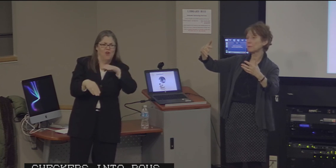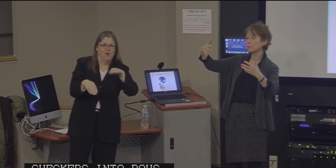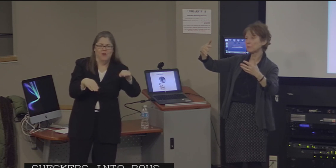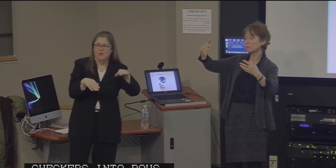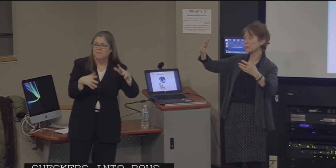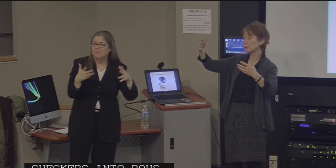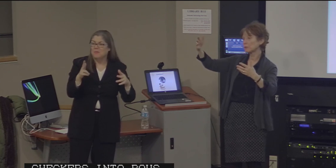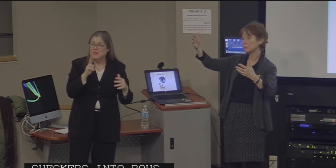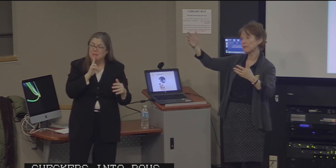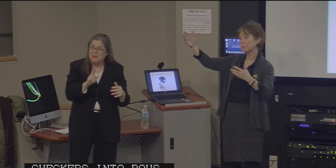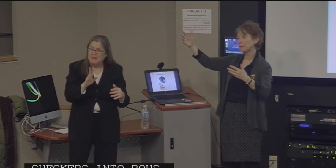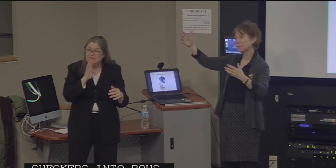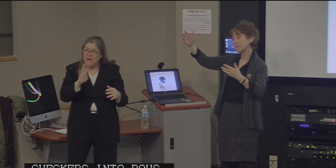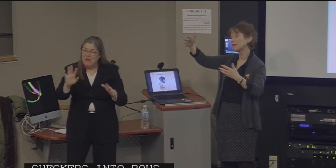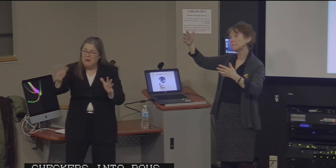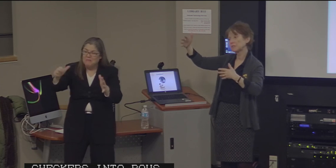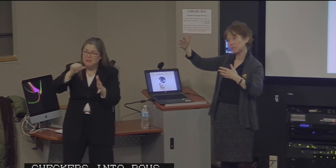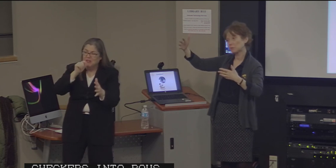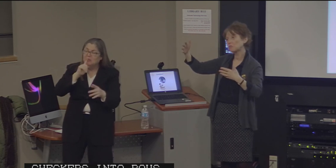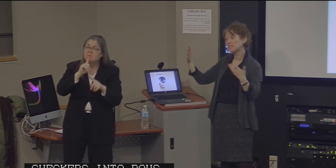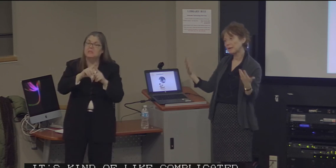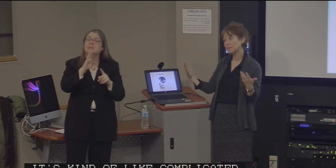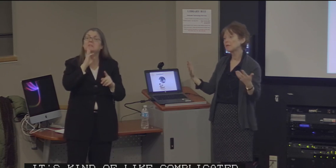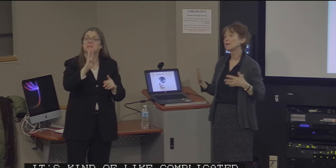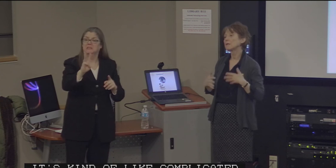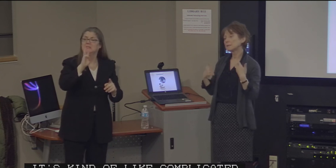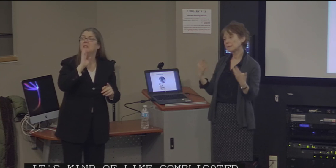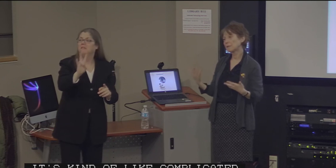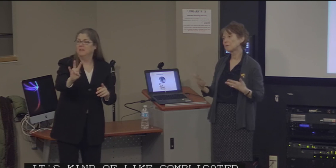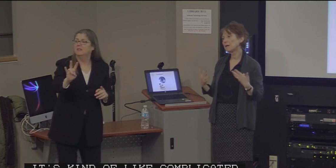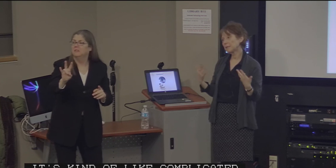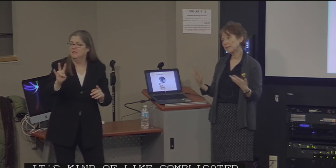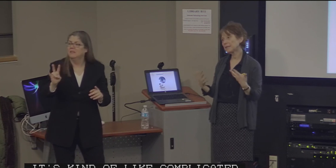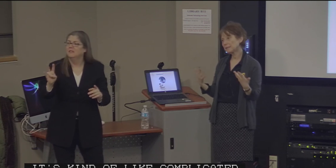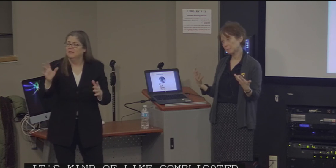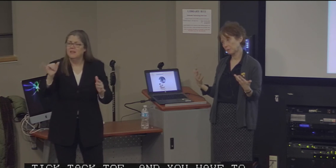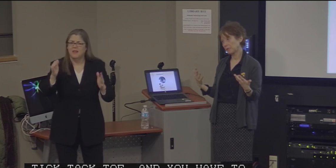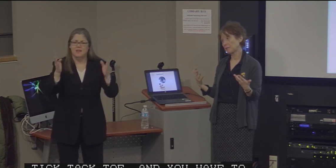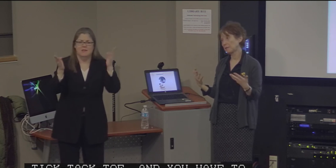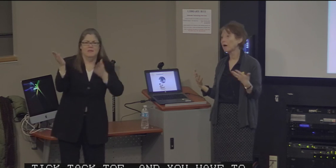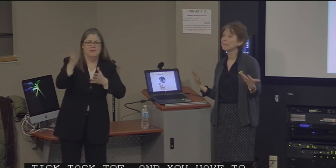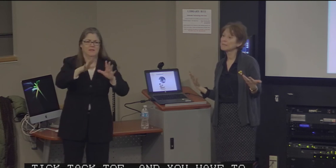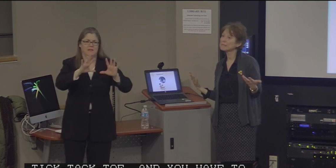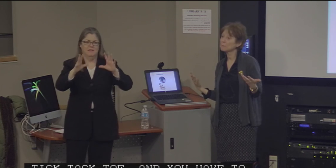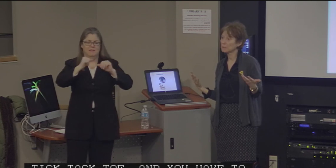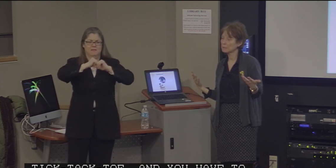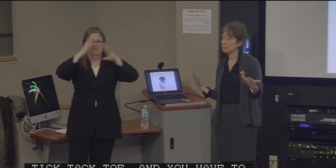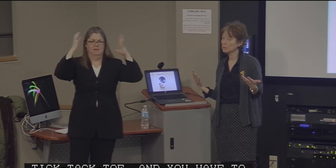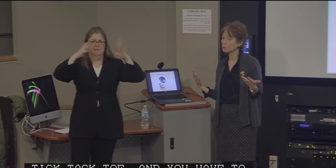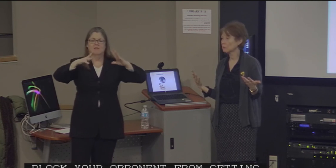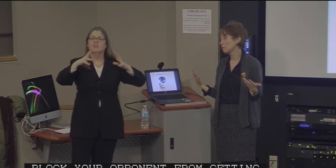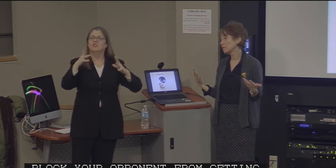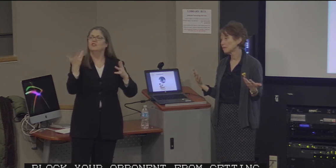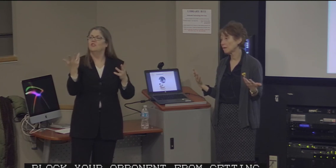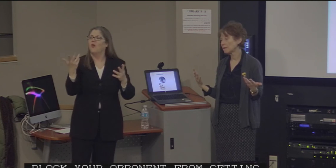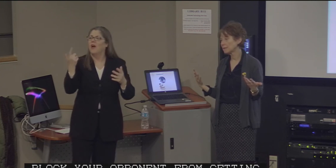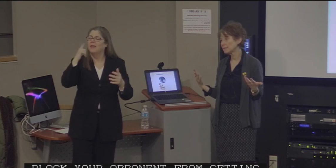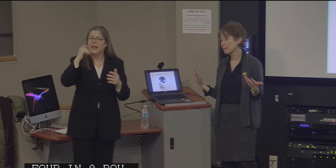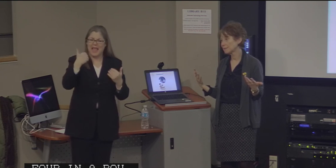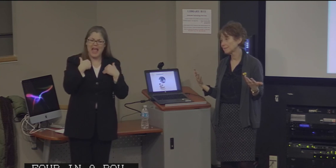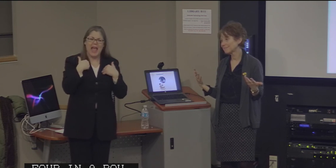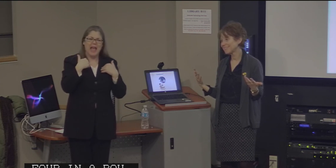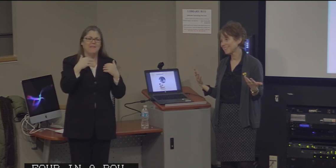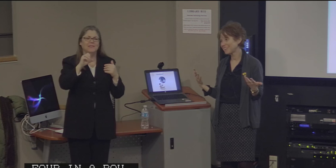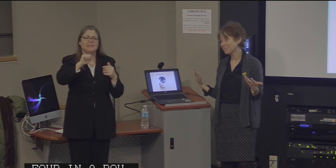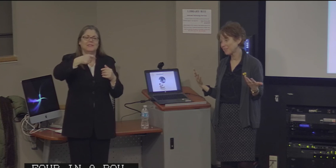don't know if a 3 or 4 year old could play it, but by the time they're 6 or 7. So, I mean, I think it's pretty obvious what the spatial toys are, and